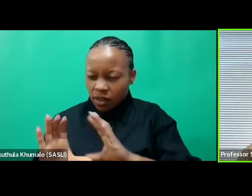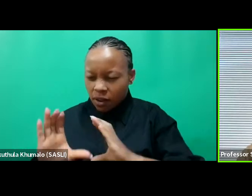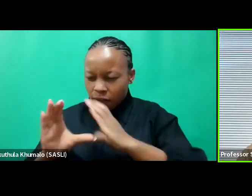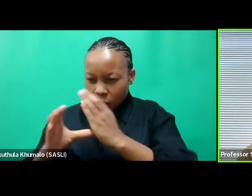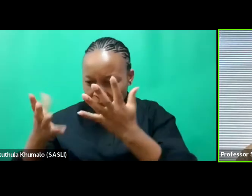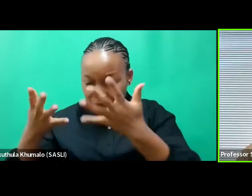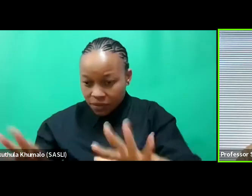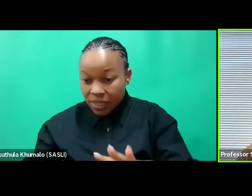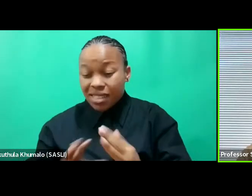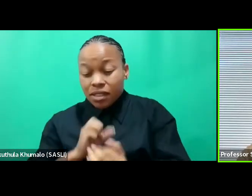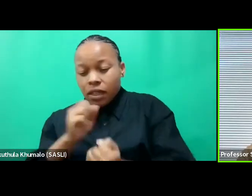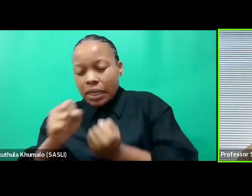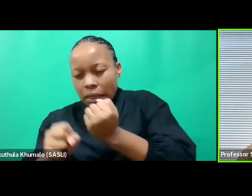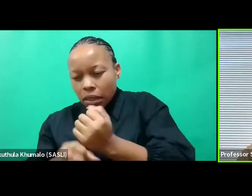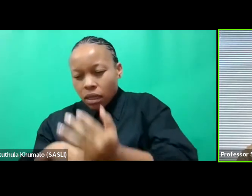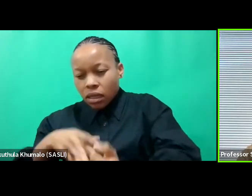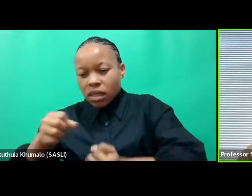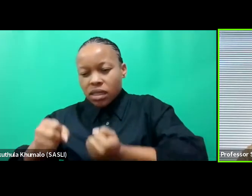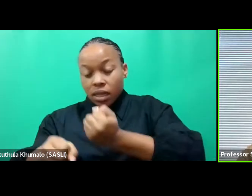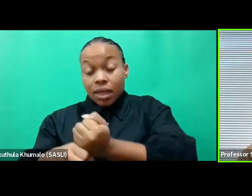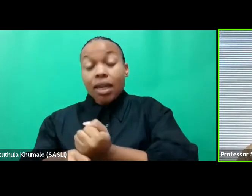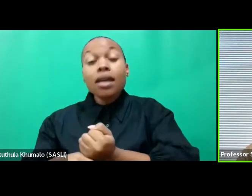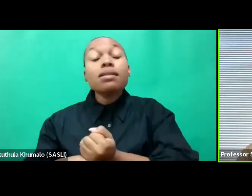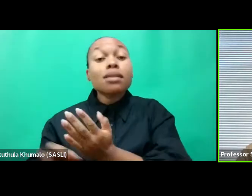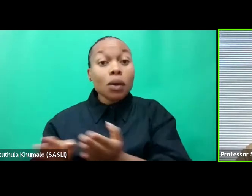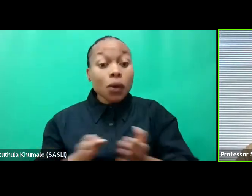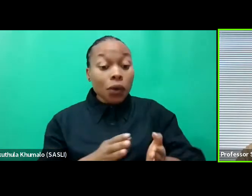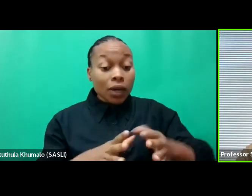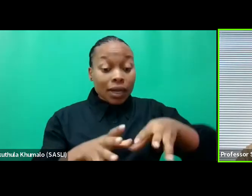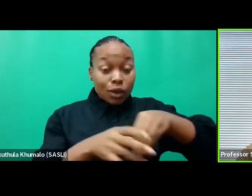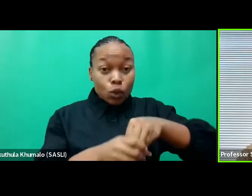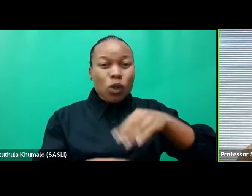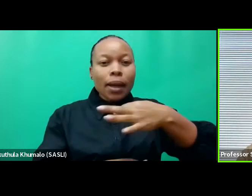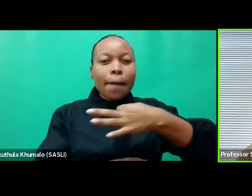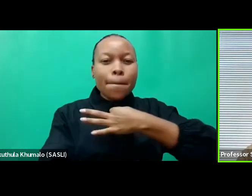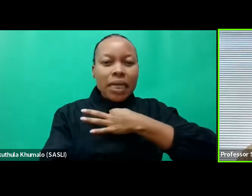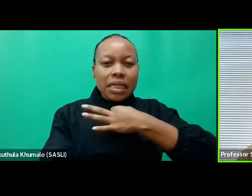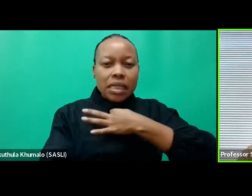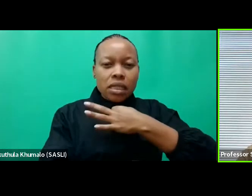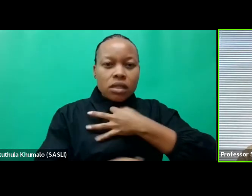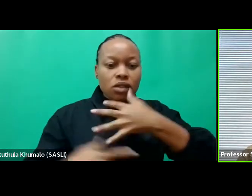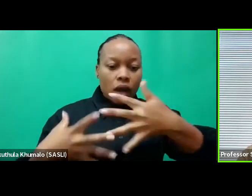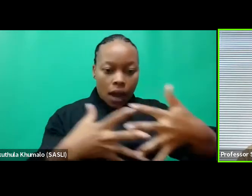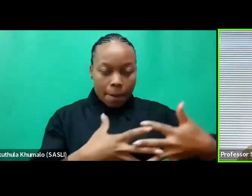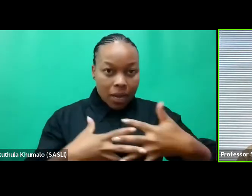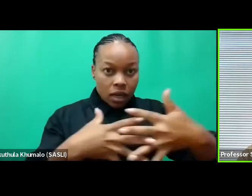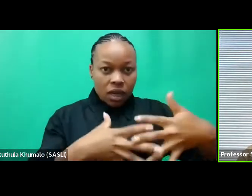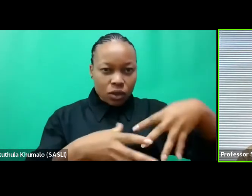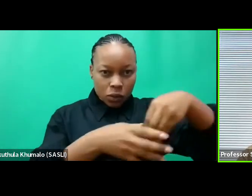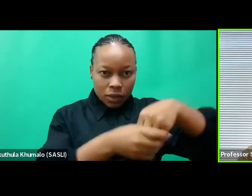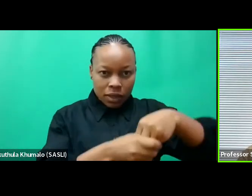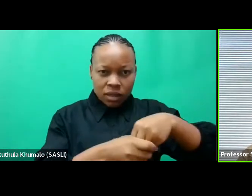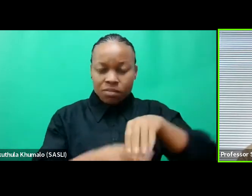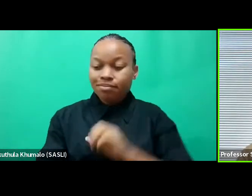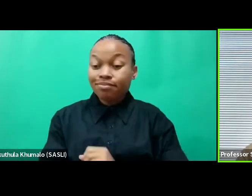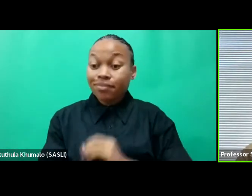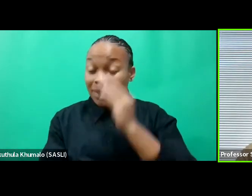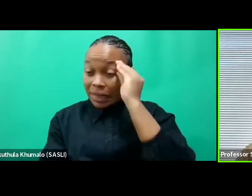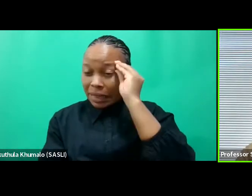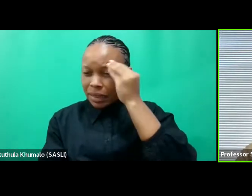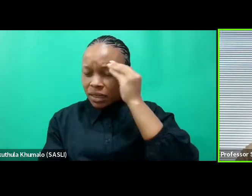British context and the American context. So what I found interesting was that,